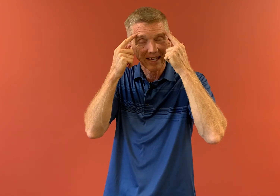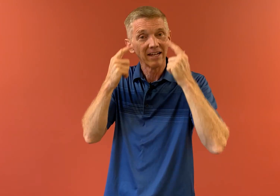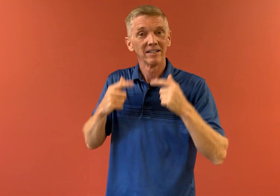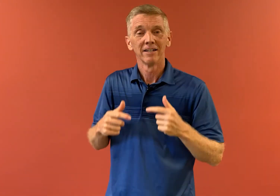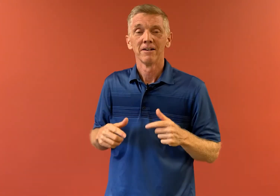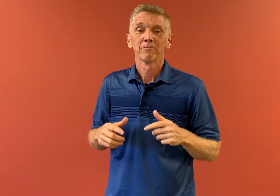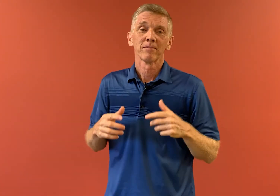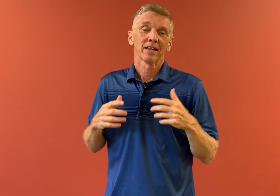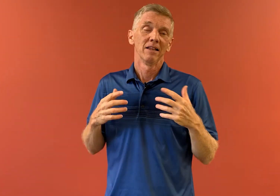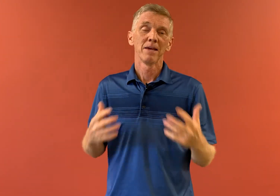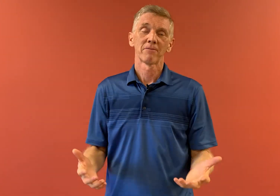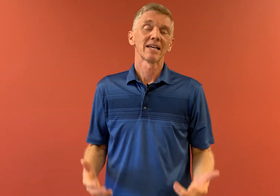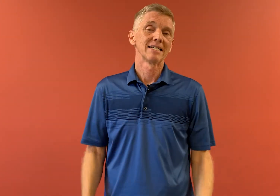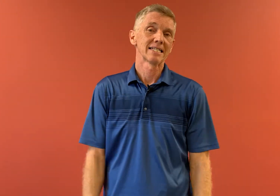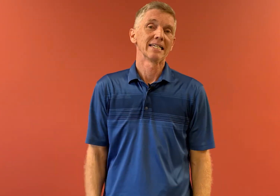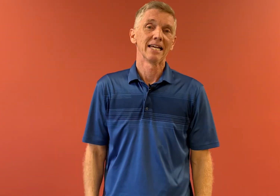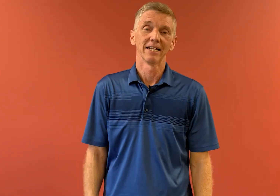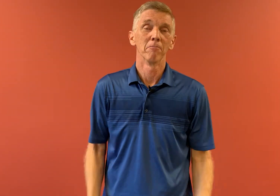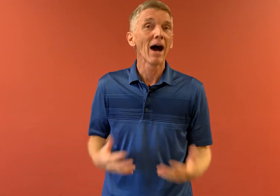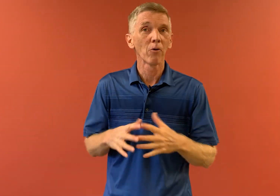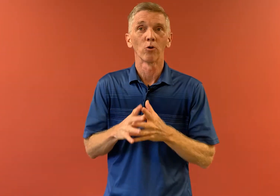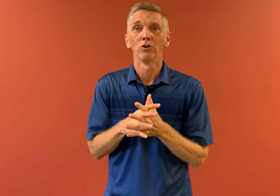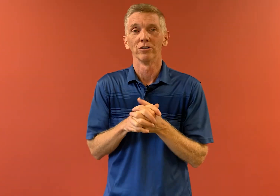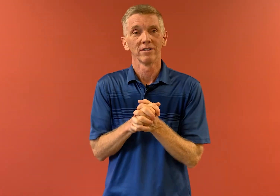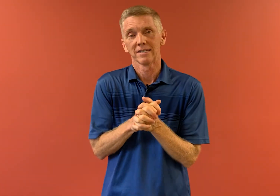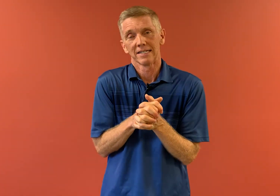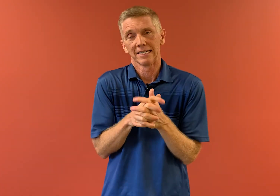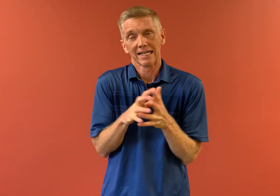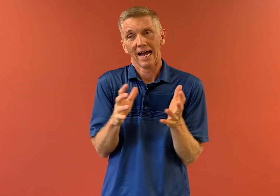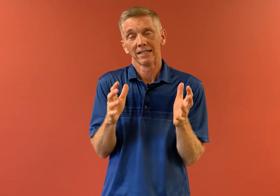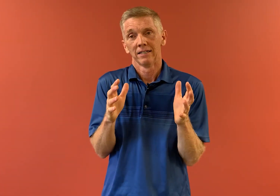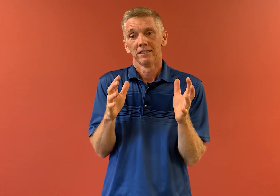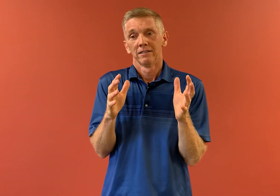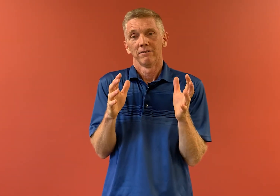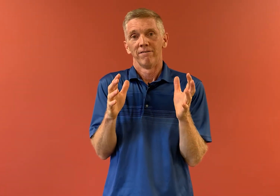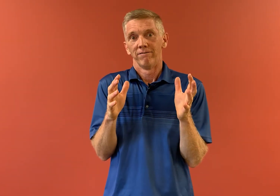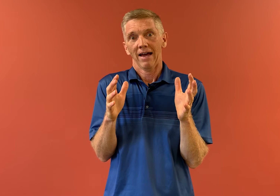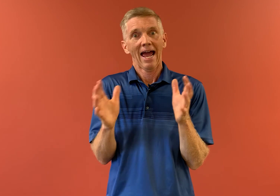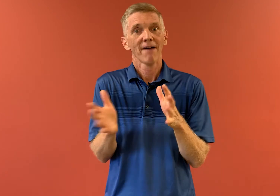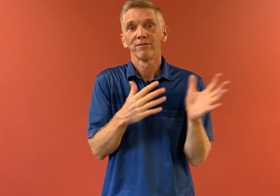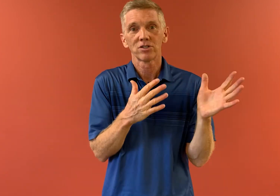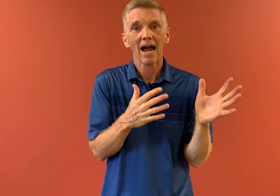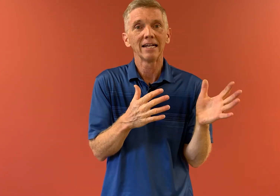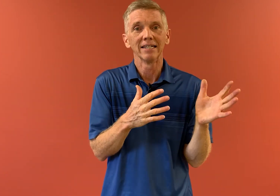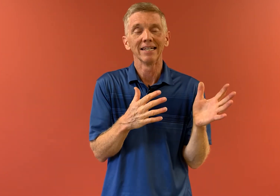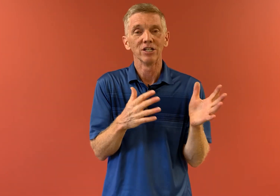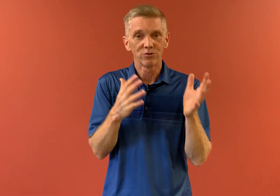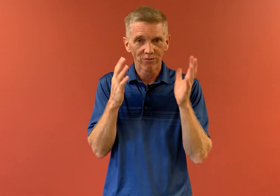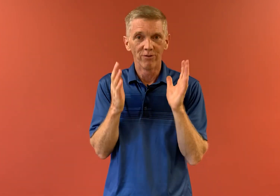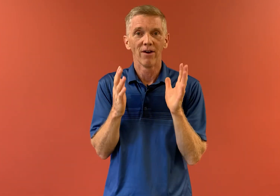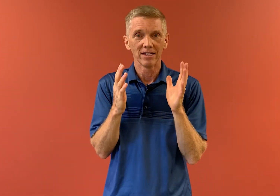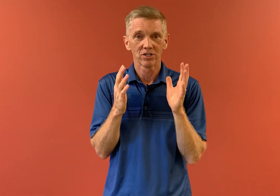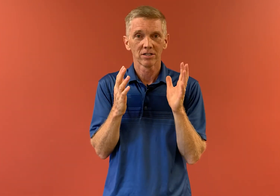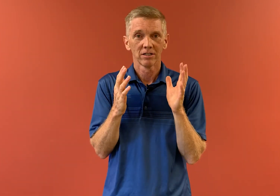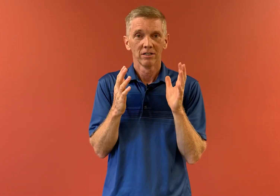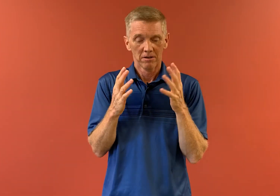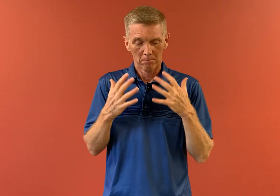Again, let me emphasize this again. In my world, and this isn't exact, half of signing is the face,